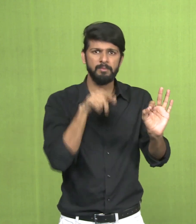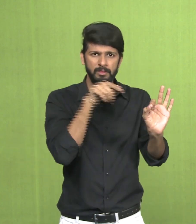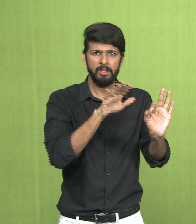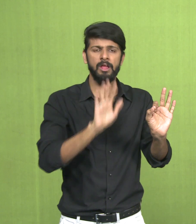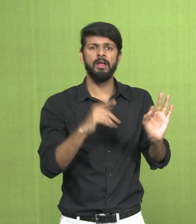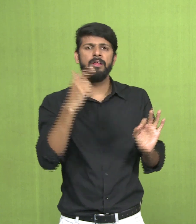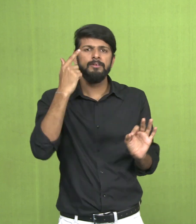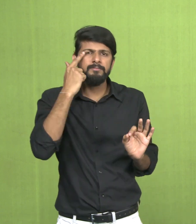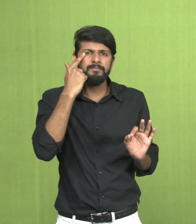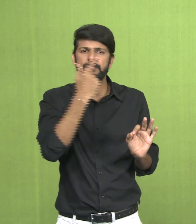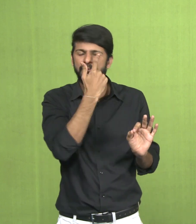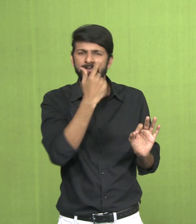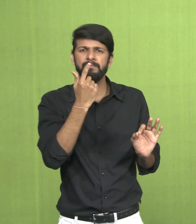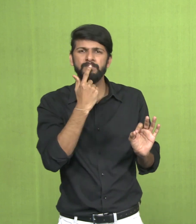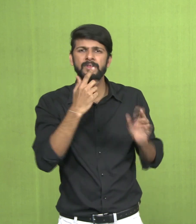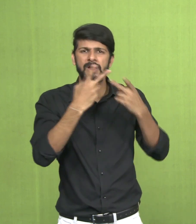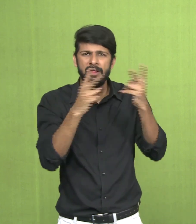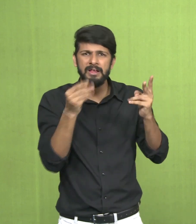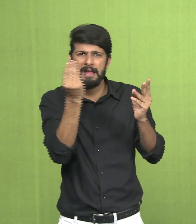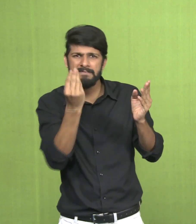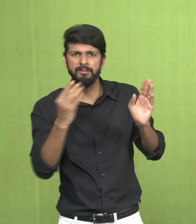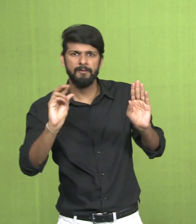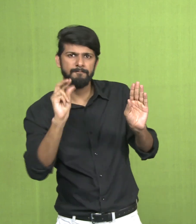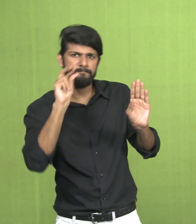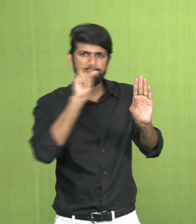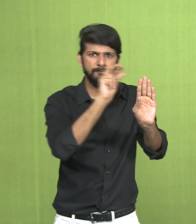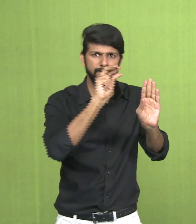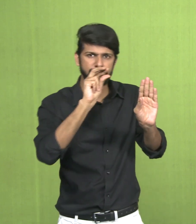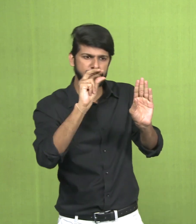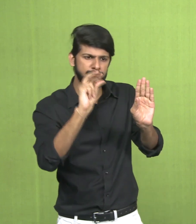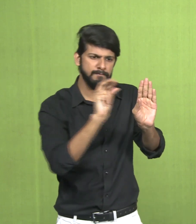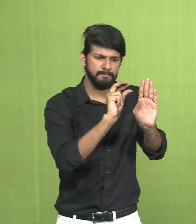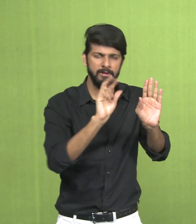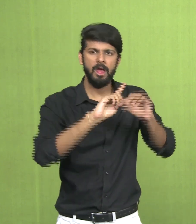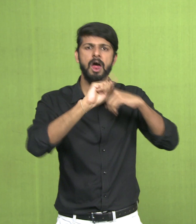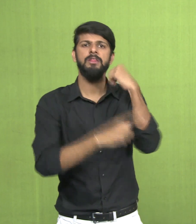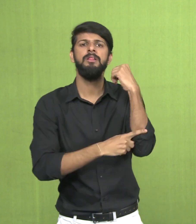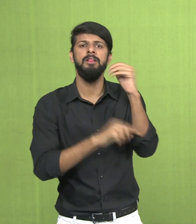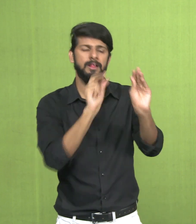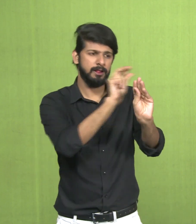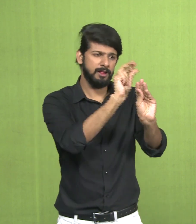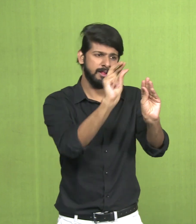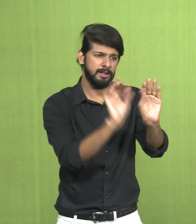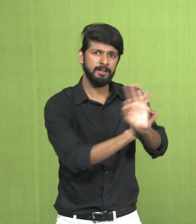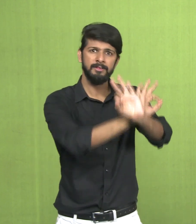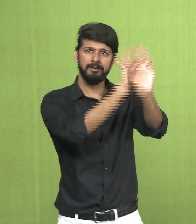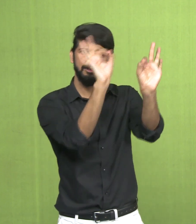after the drying of the model, the eyes, the breasts, the jewelry and all the additional parts